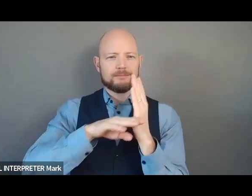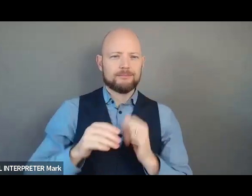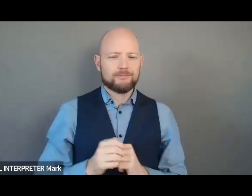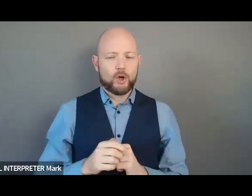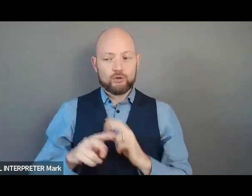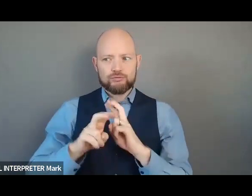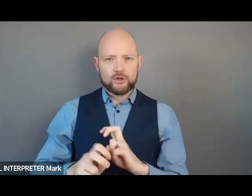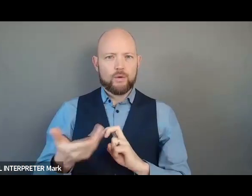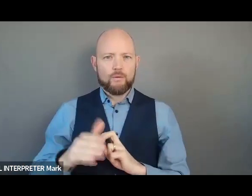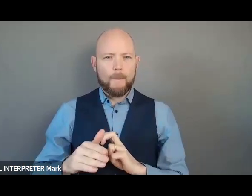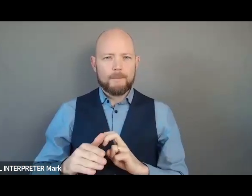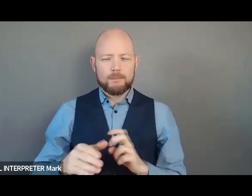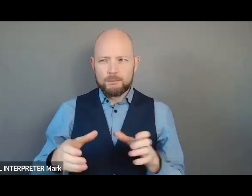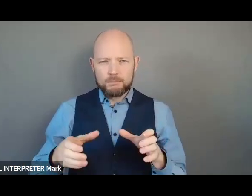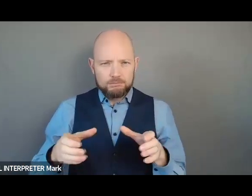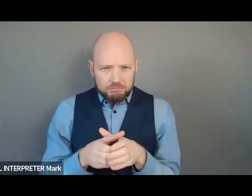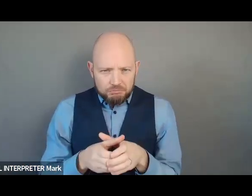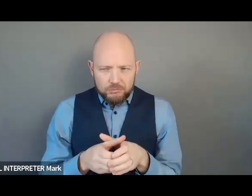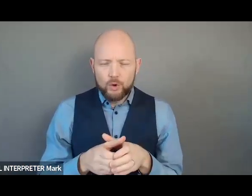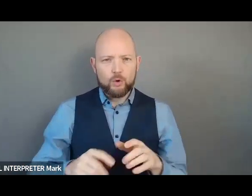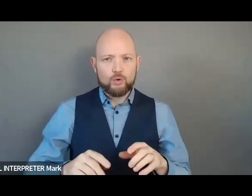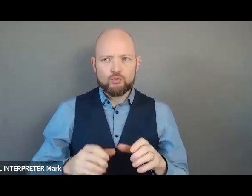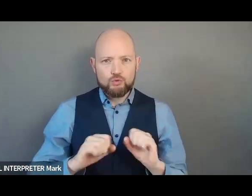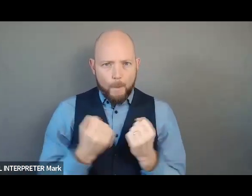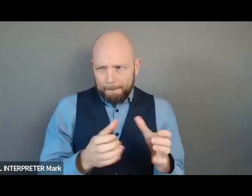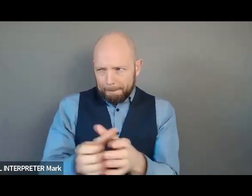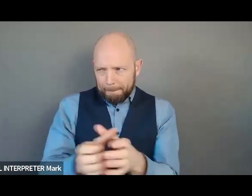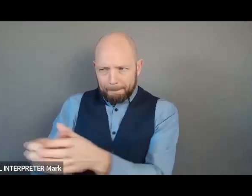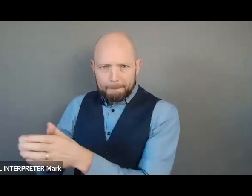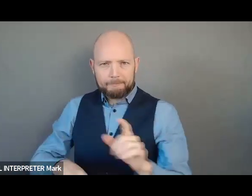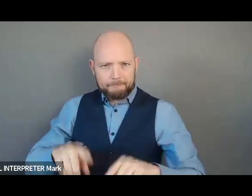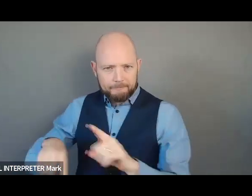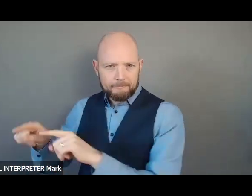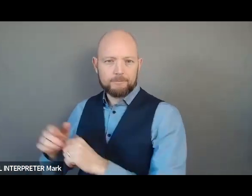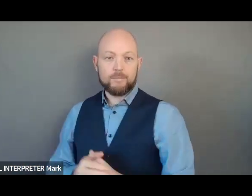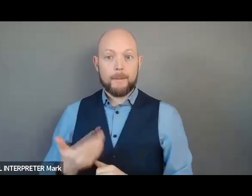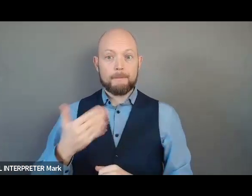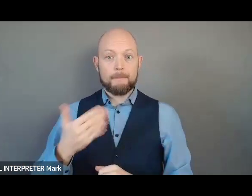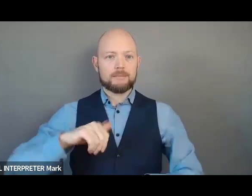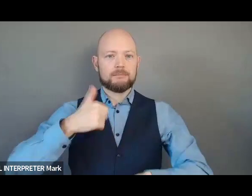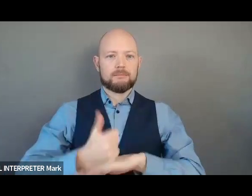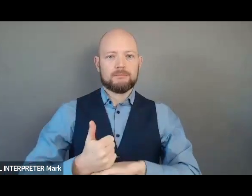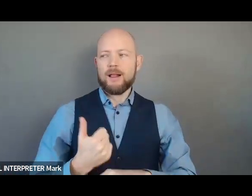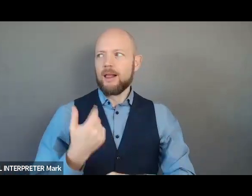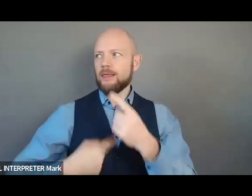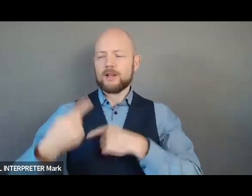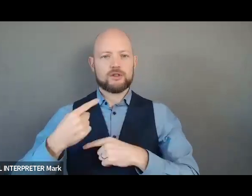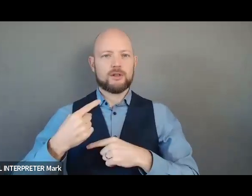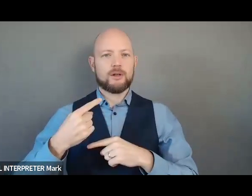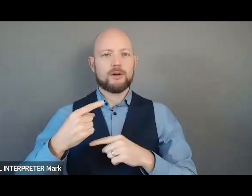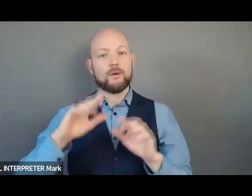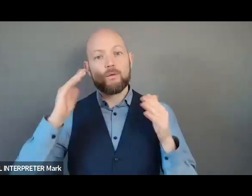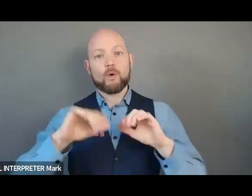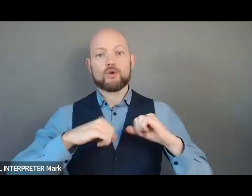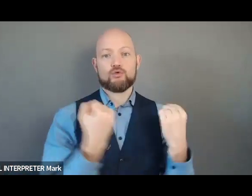last year, and we started off with doing focus groups, and we had 2 types of focus groups. We had